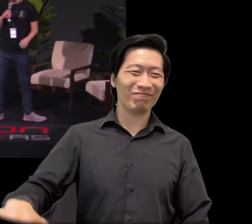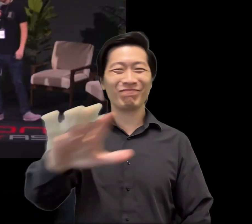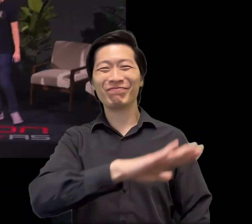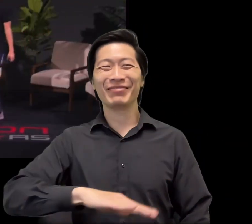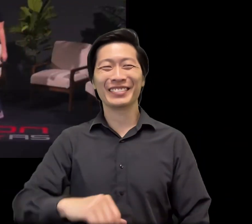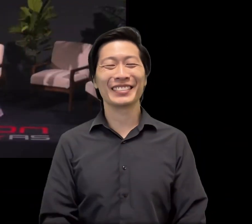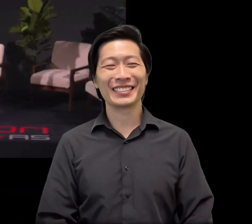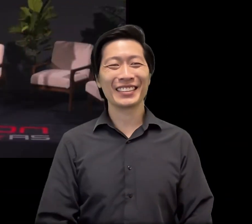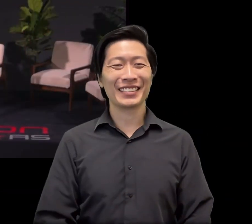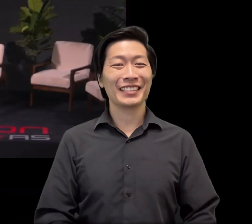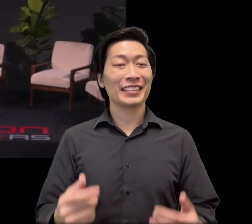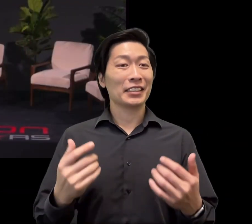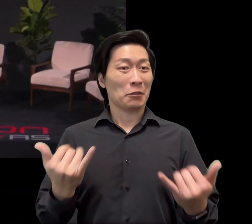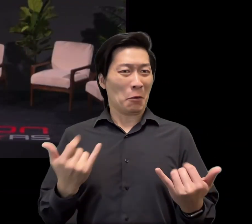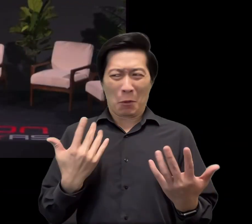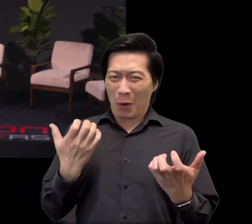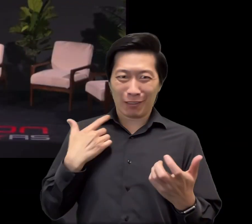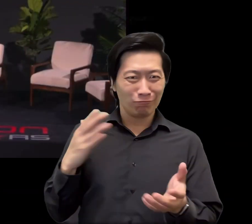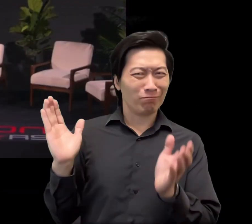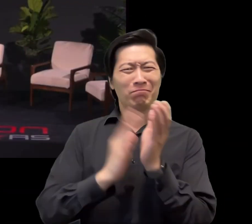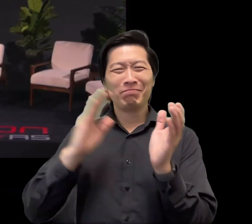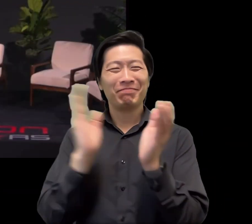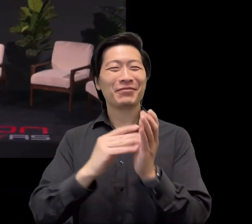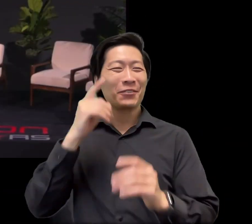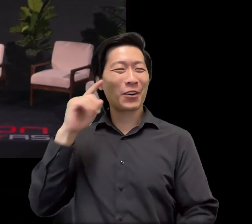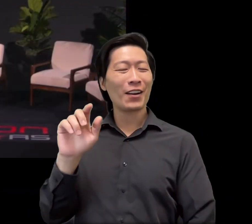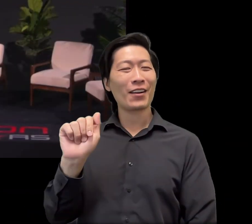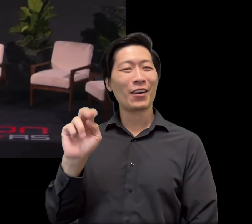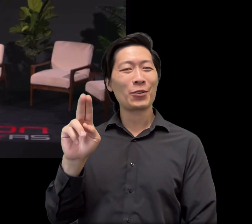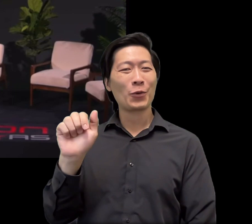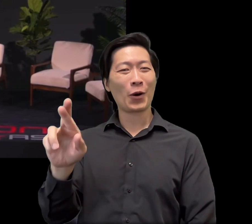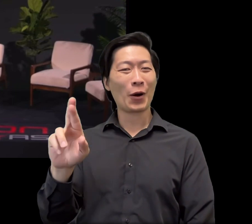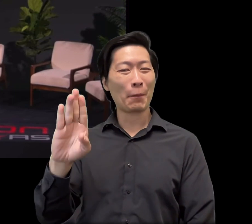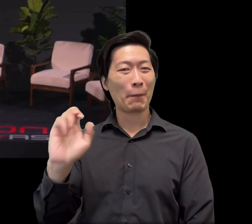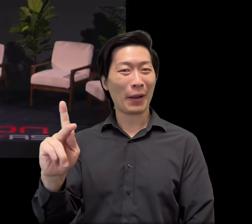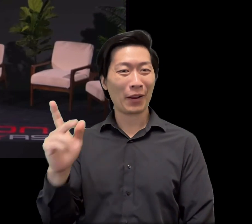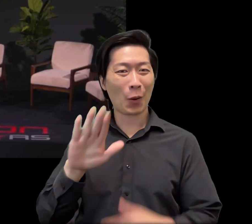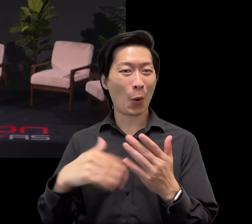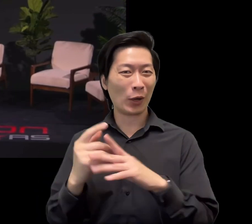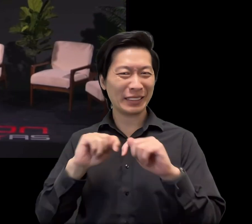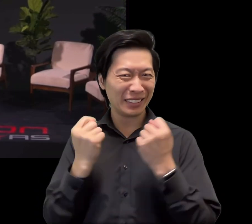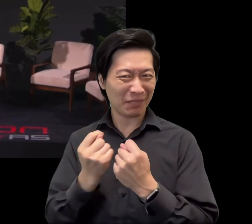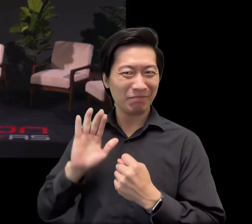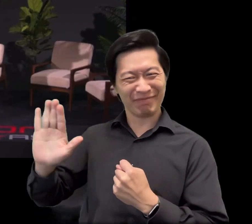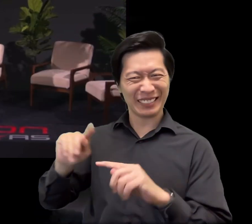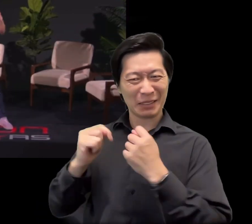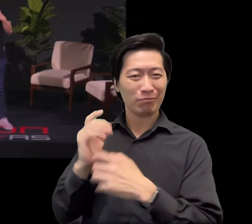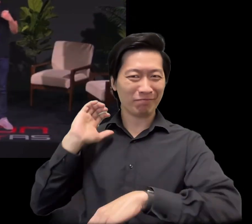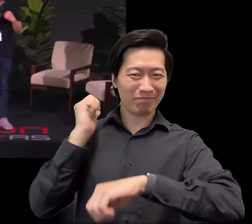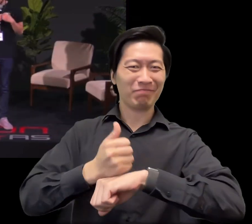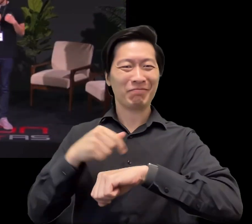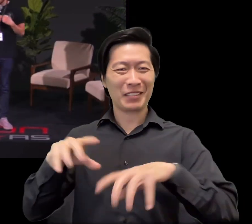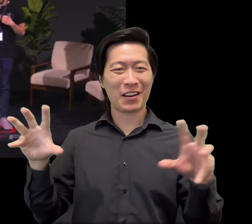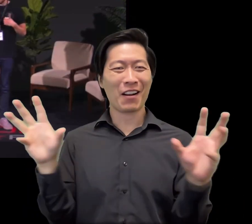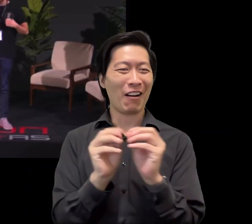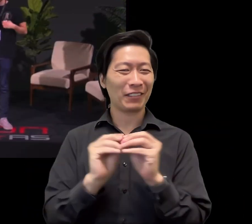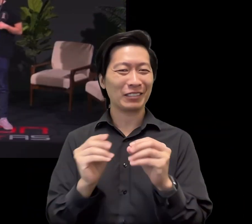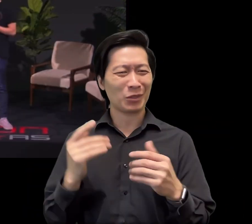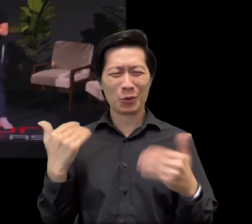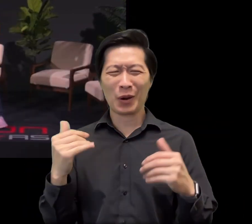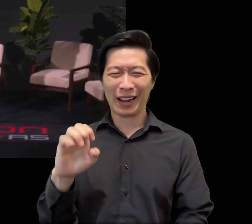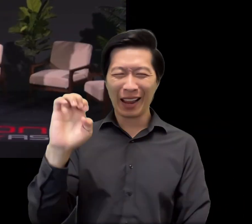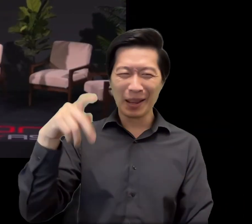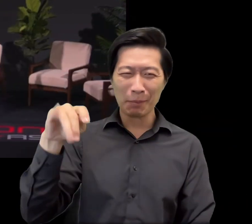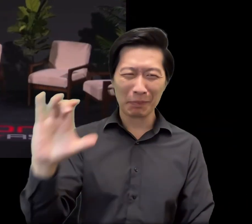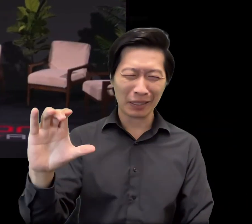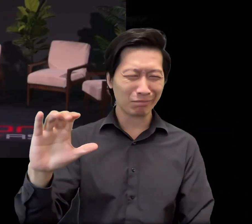Yo, what's up, everybody? Can we get a big round of applause for Anwar and the whole team that put this together? Because this is just epic.